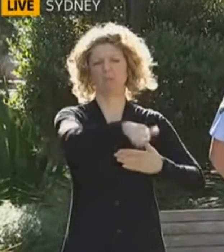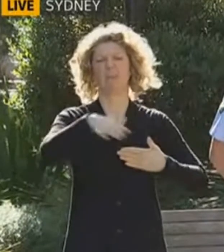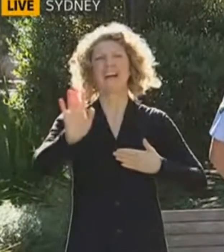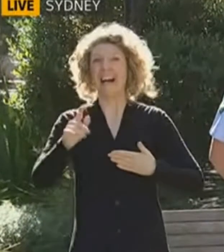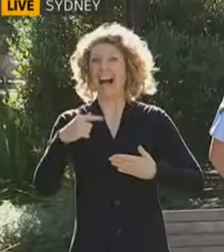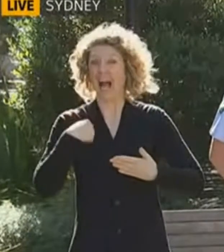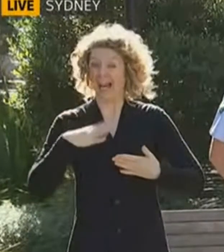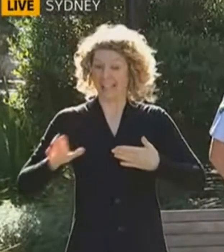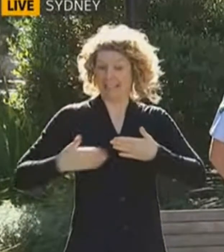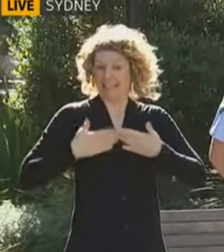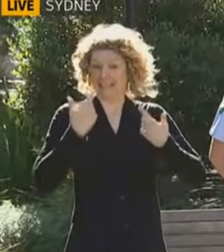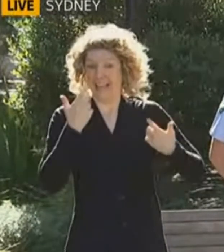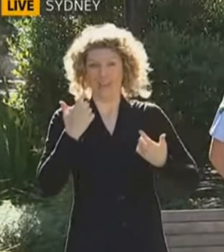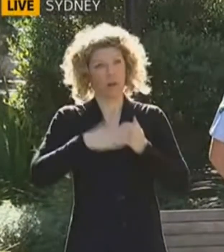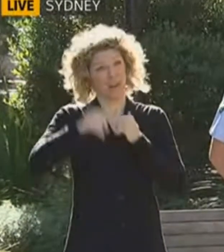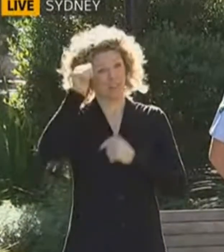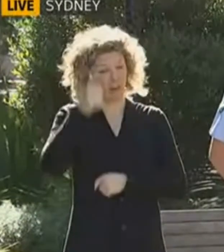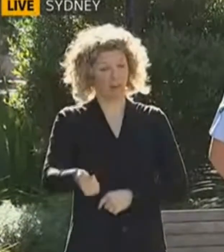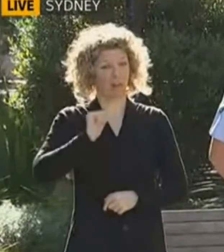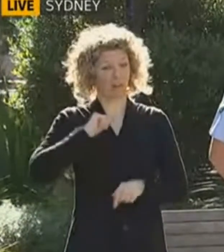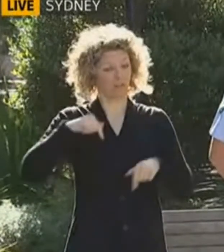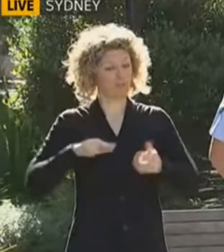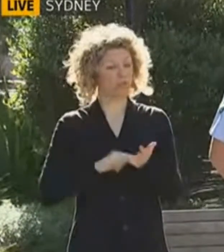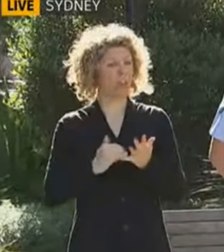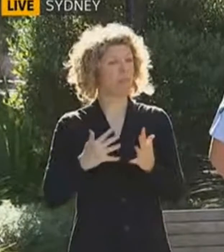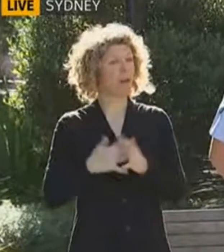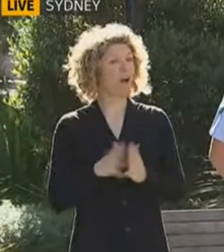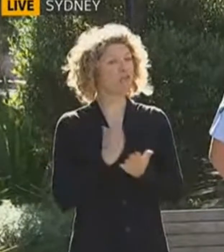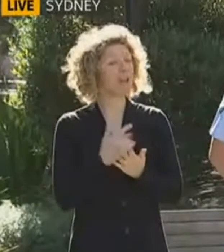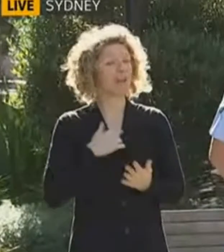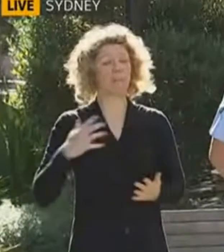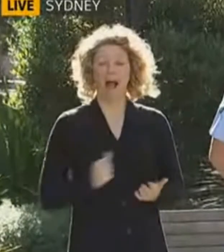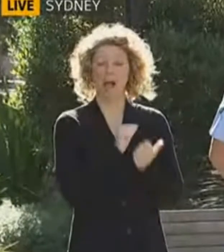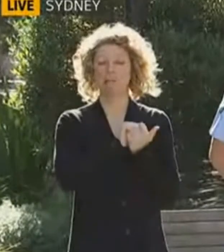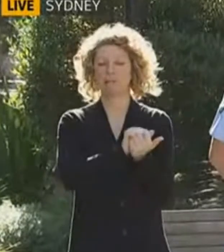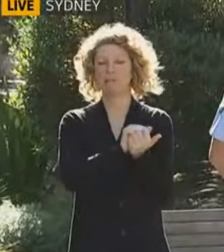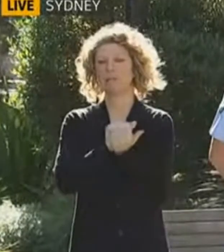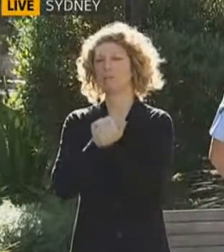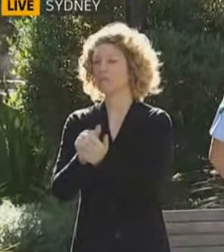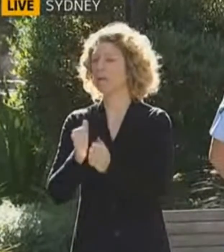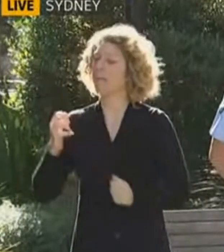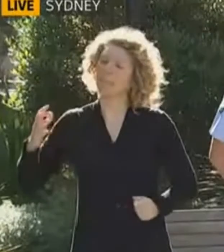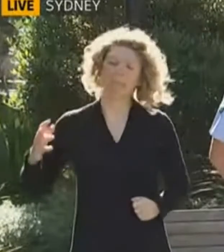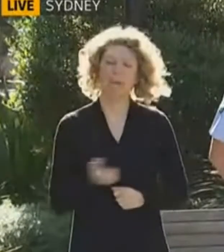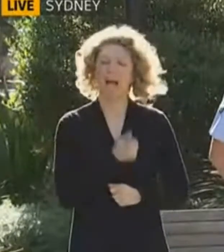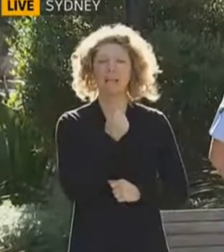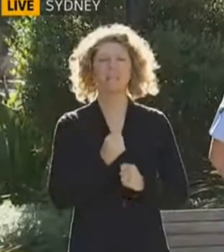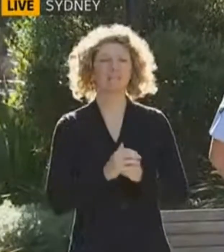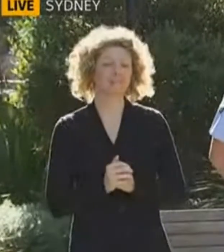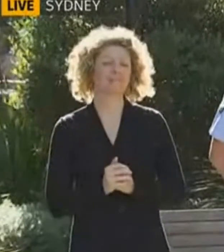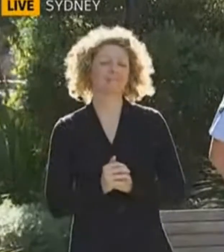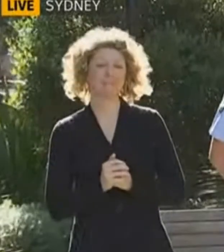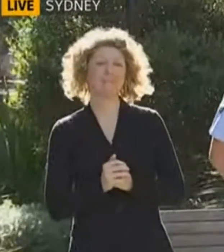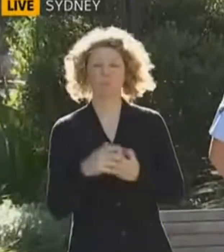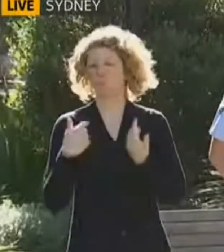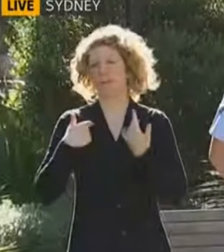way. This could very well be New South Wales at some stage in the future. This is very much a team effort. This decision was taken through consulting